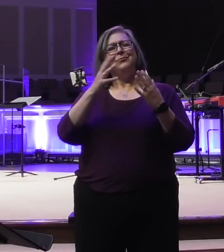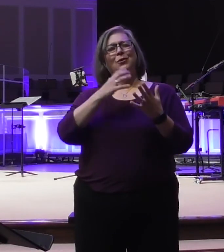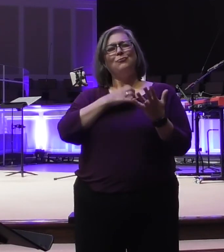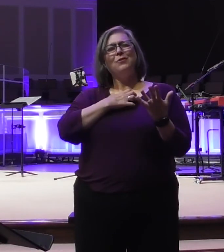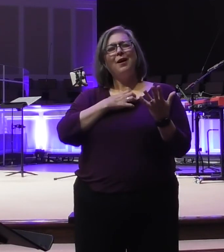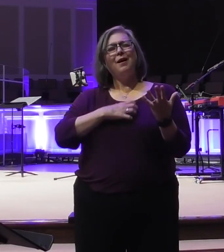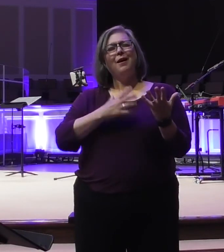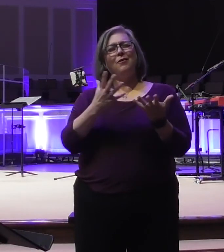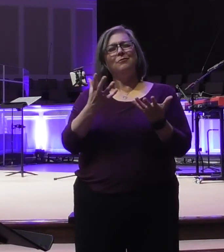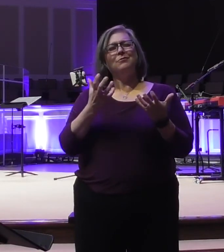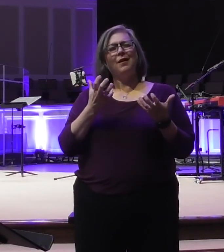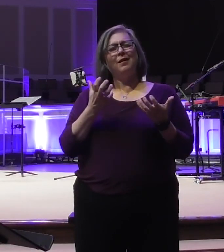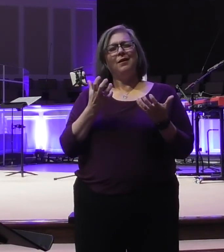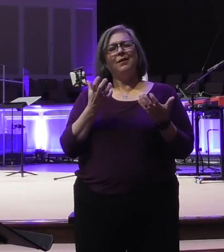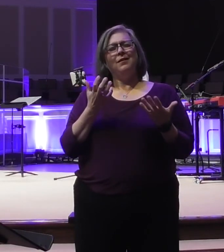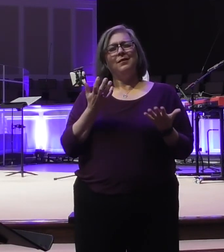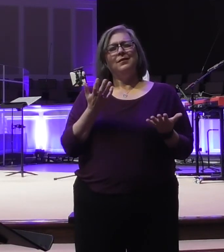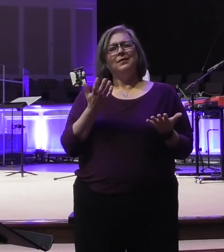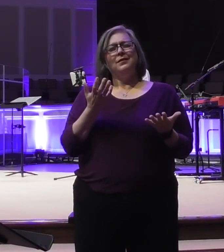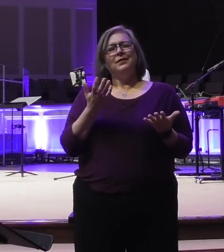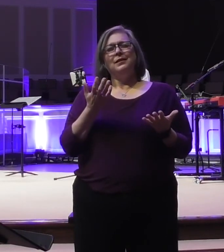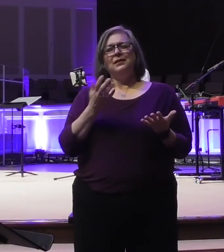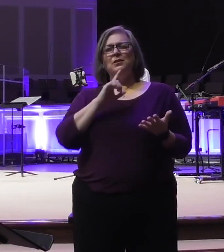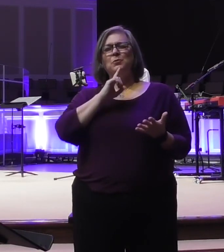Because that really just draws